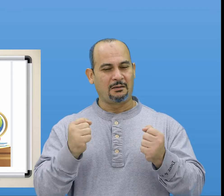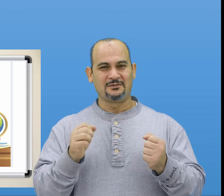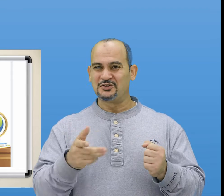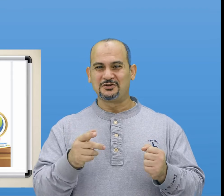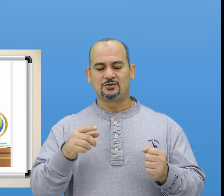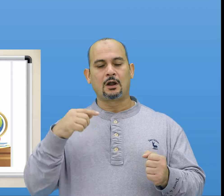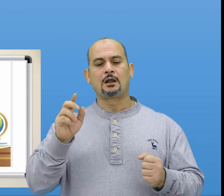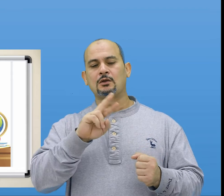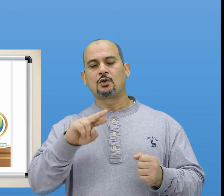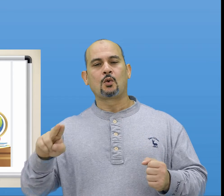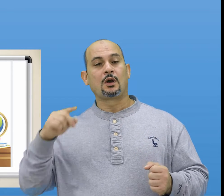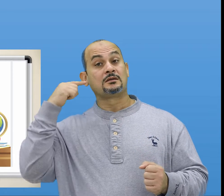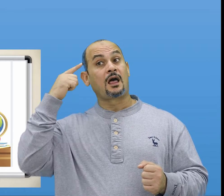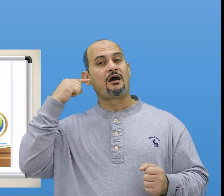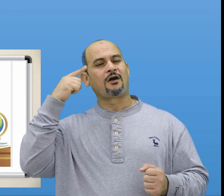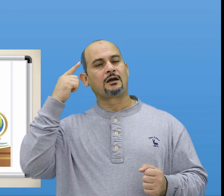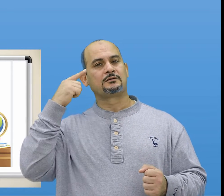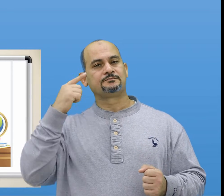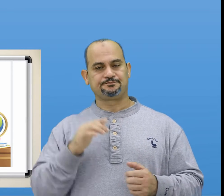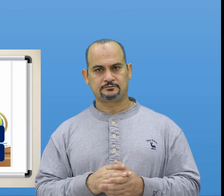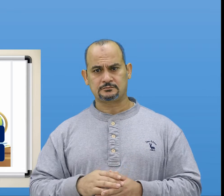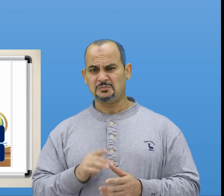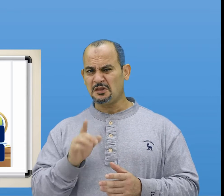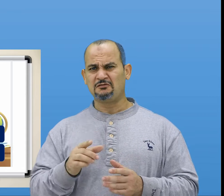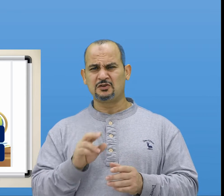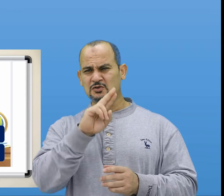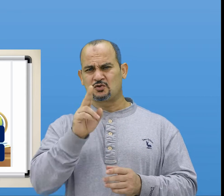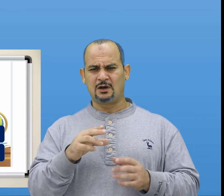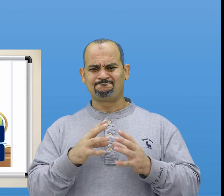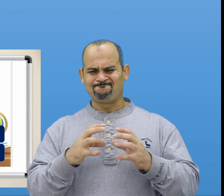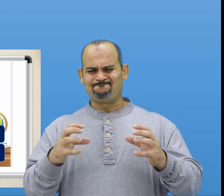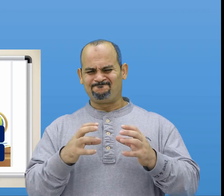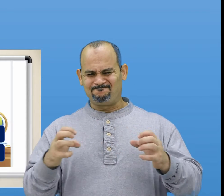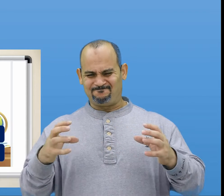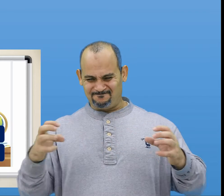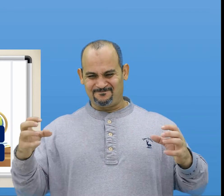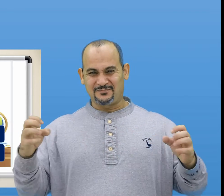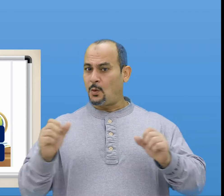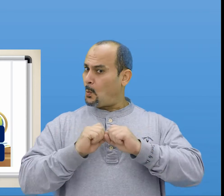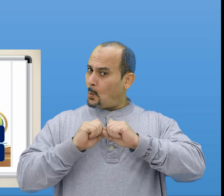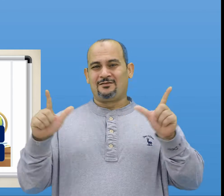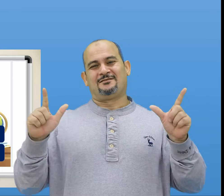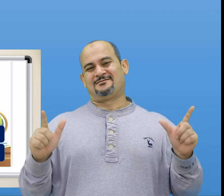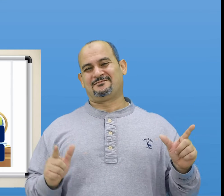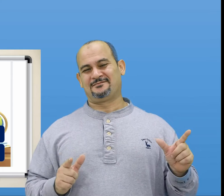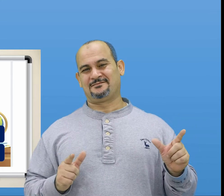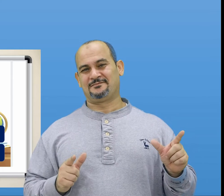it's related to remembering. It's reminisce. It's a verb. it means to indulge in enjoyable recollection of